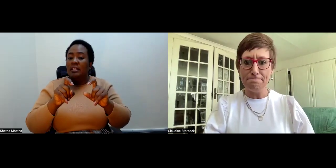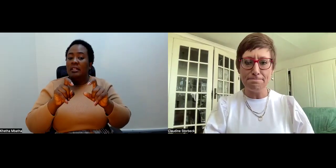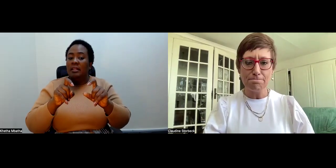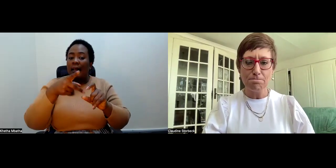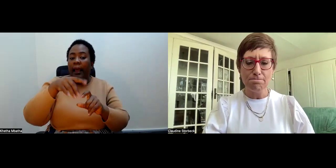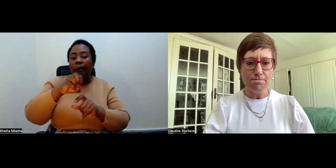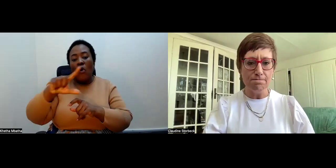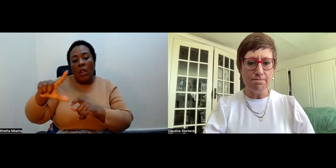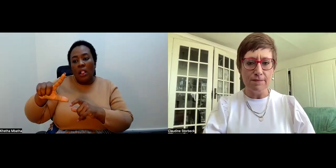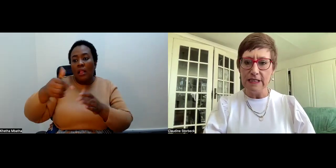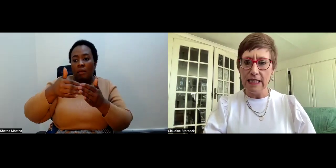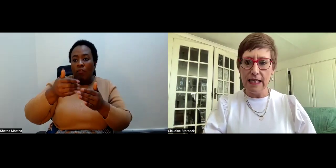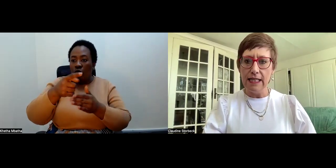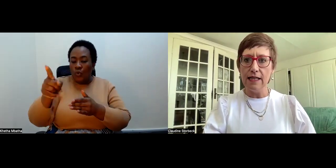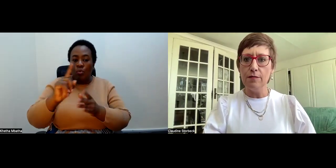answer?